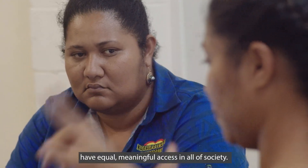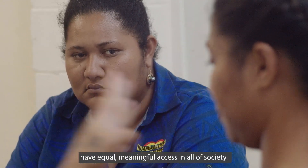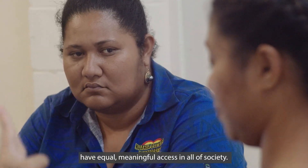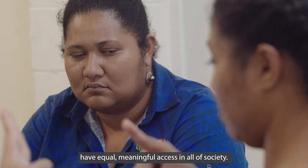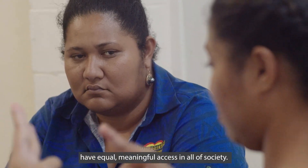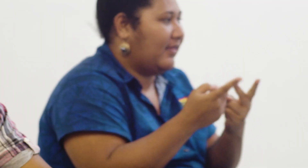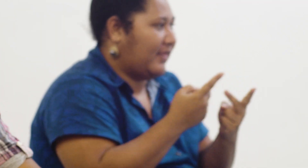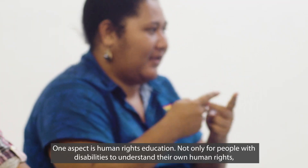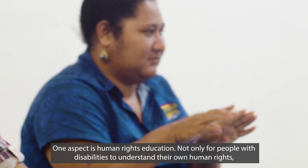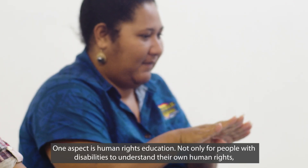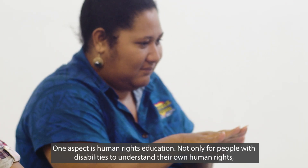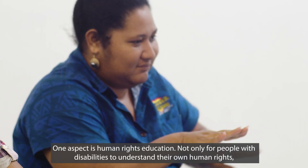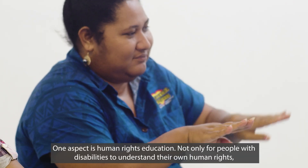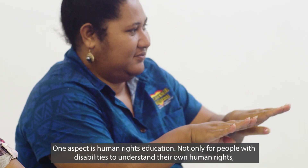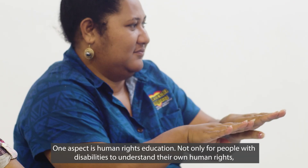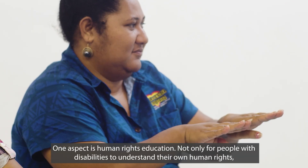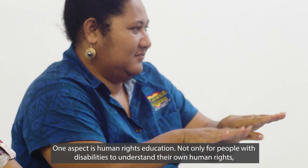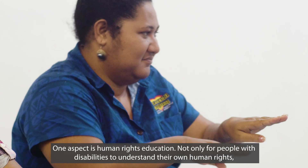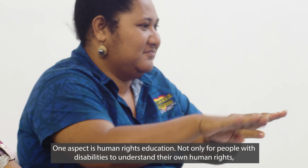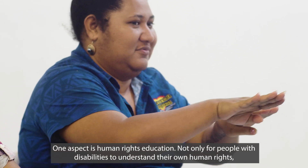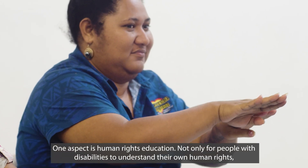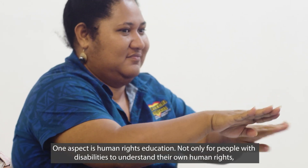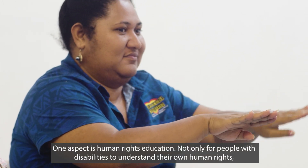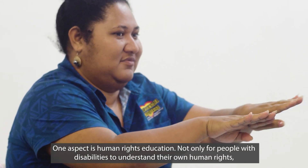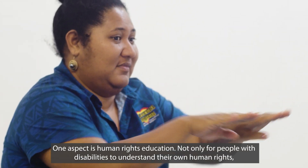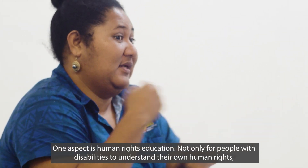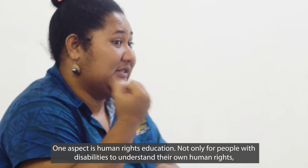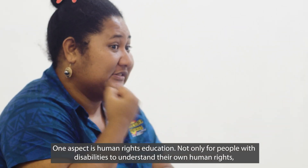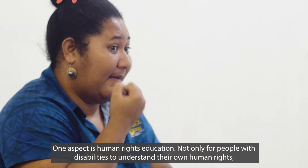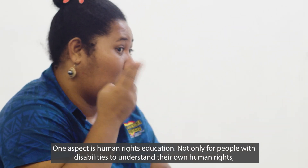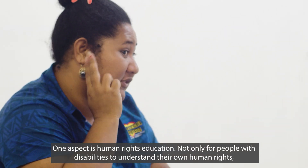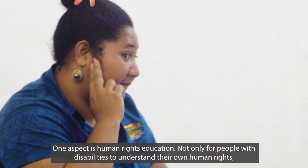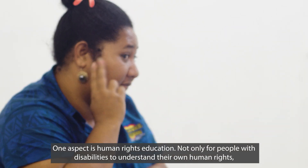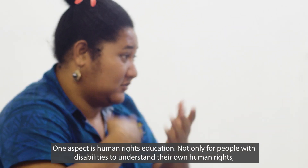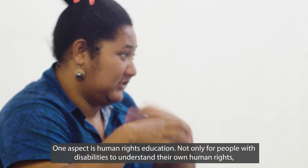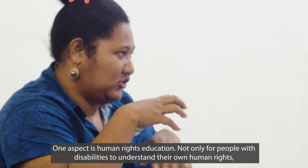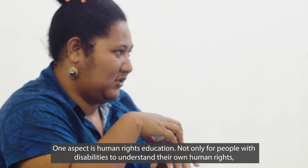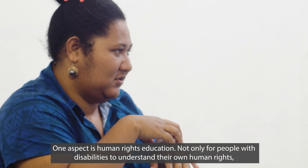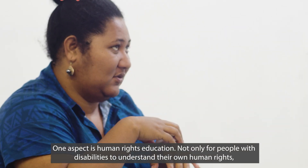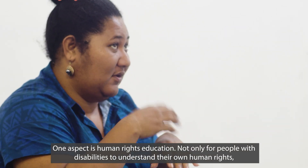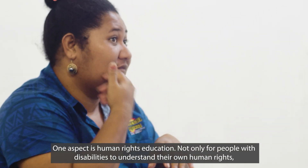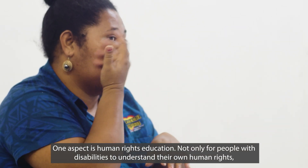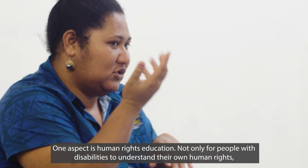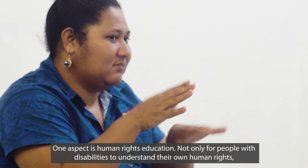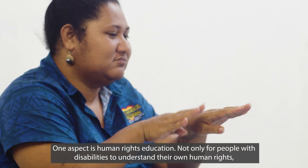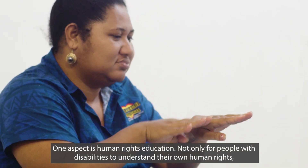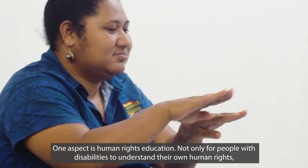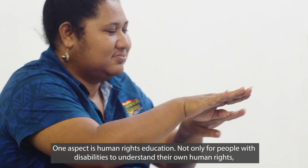society. One aspect is human rights education, not only for people with disabilities to understand their own human rights,